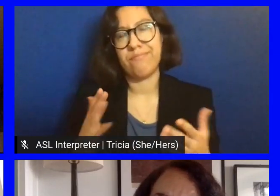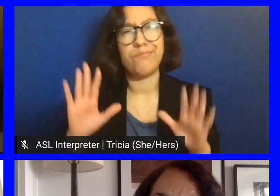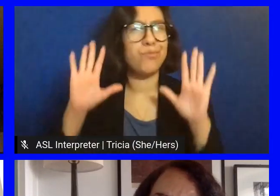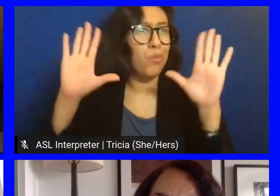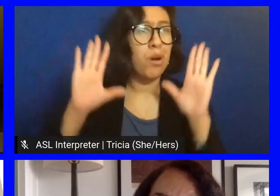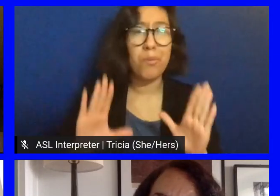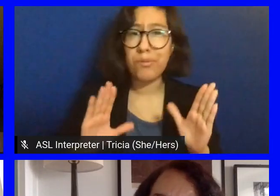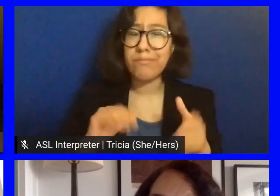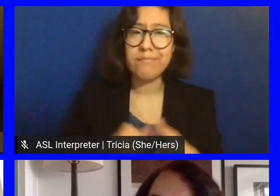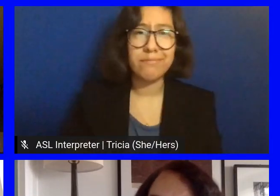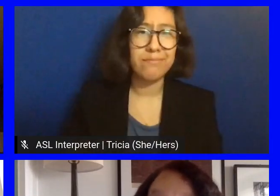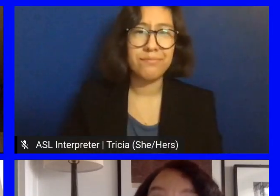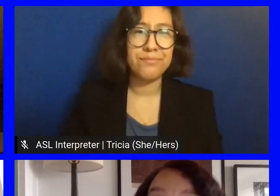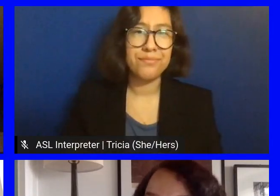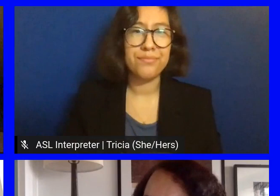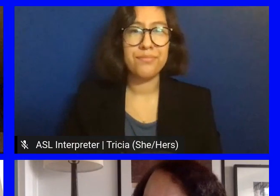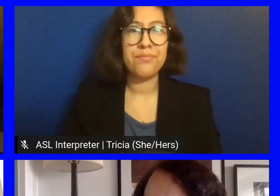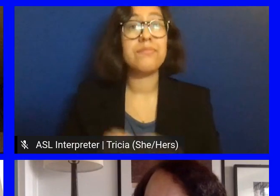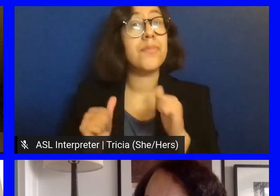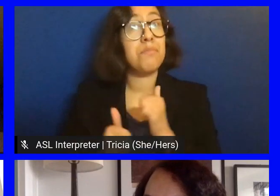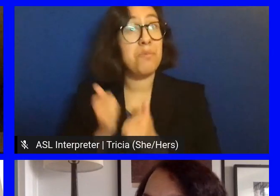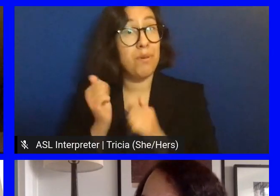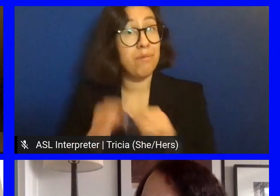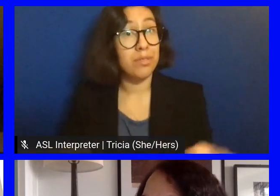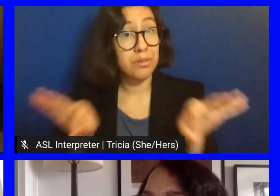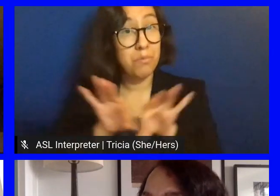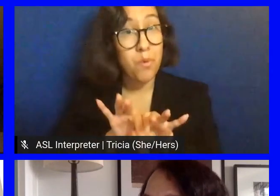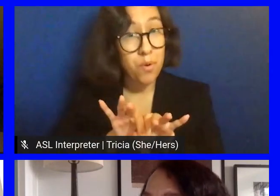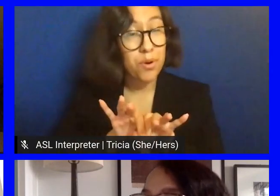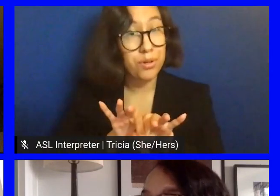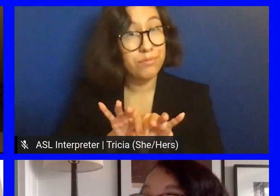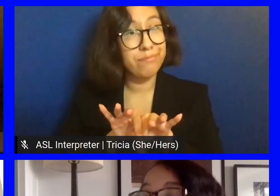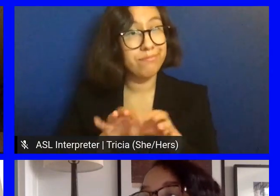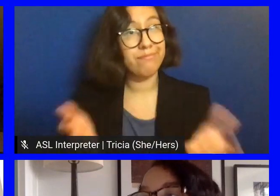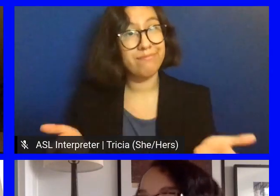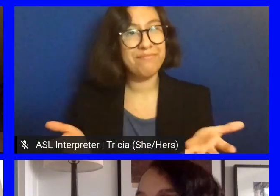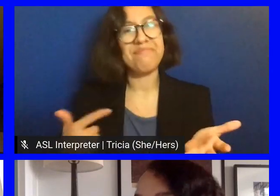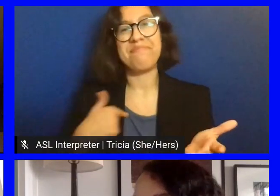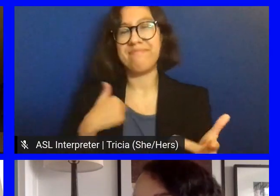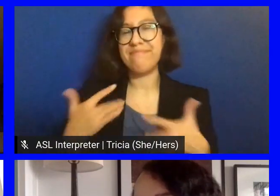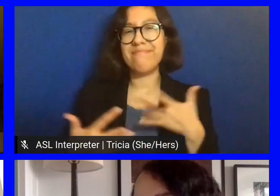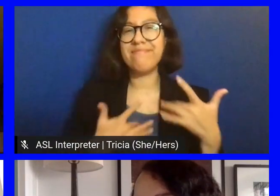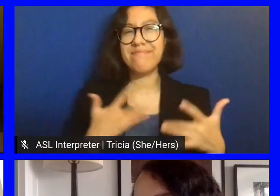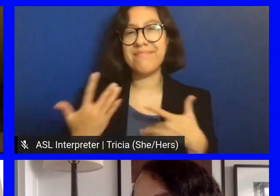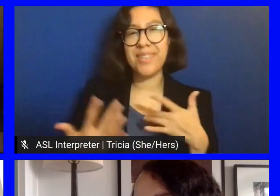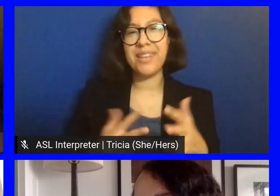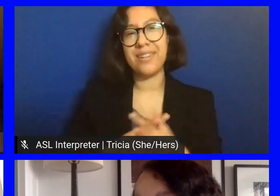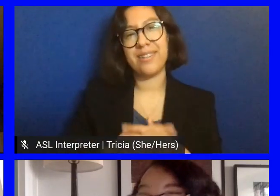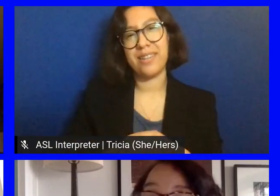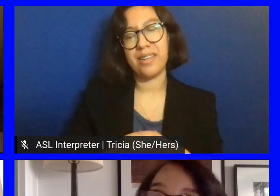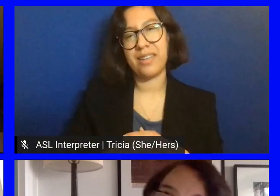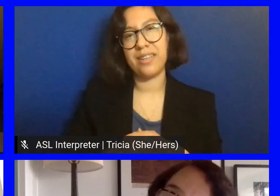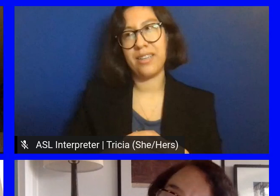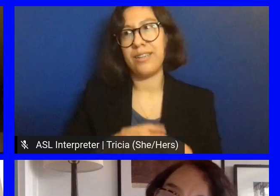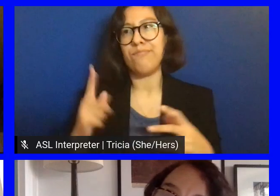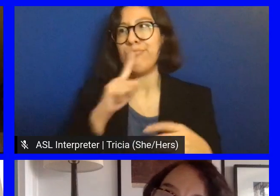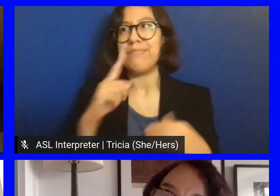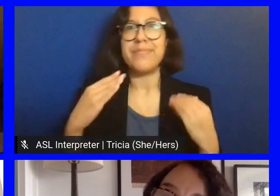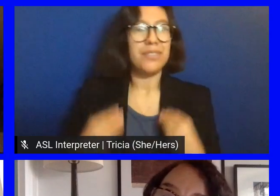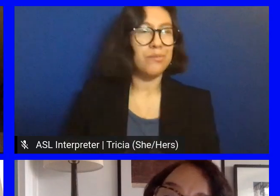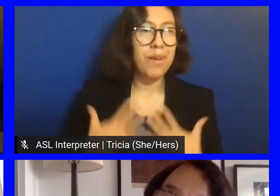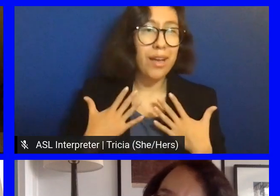incredible. But probably most importantly, I'm excited and